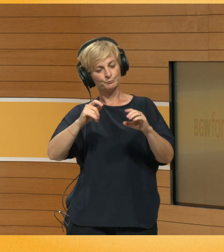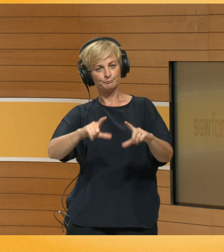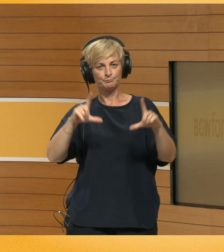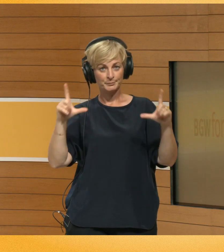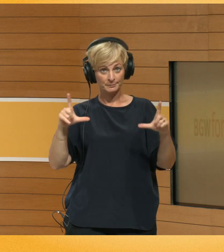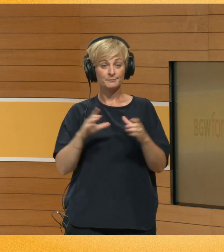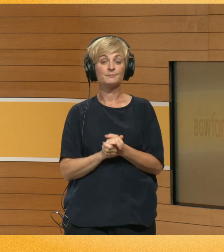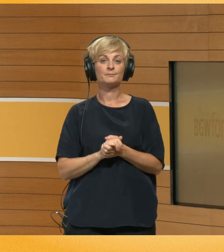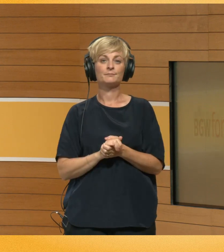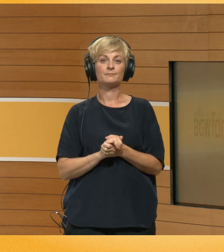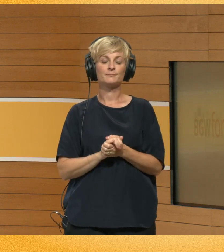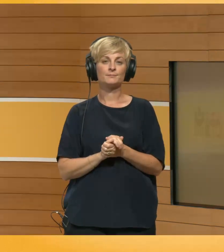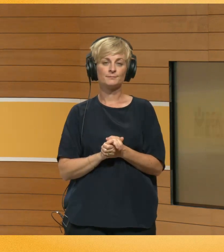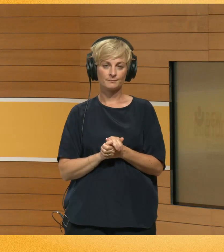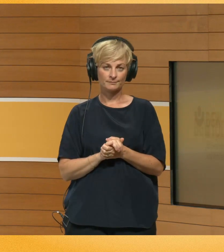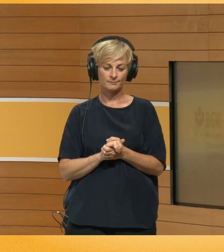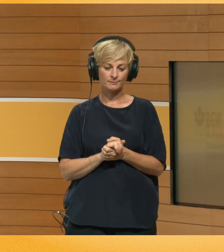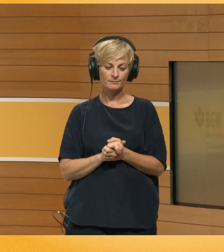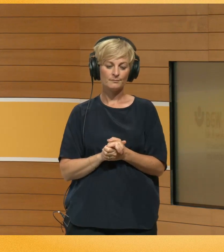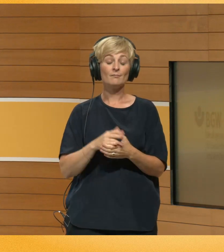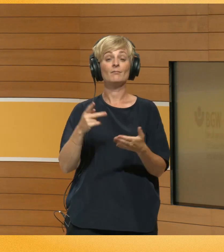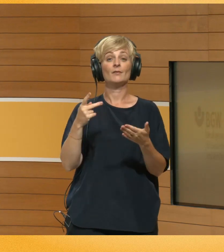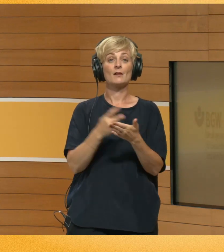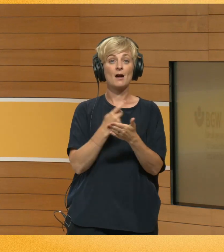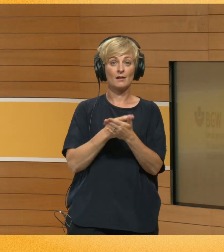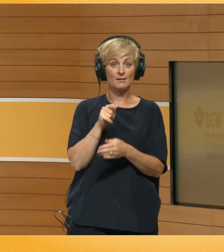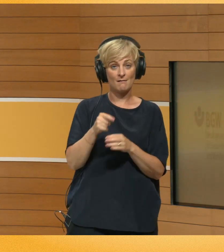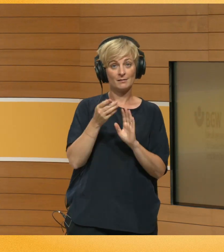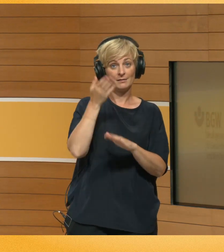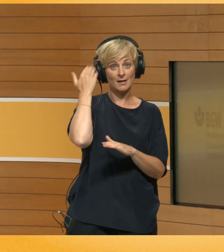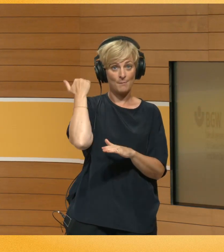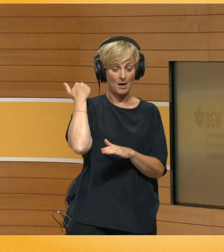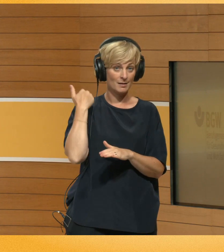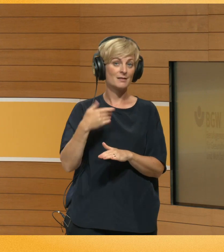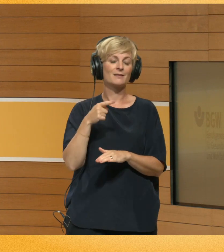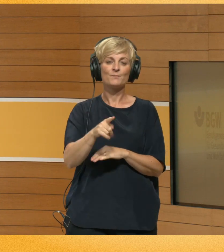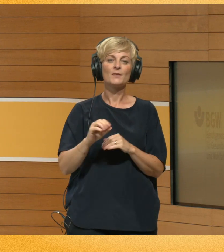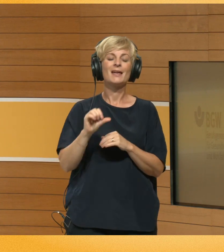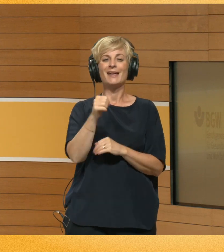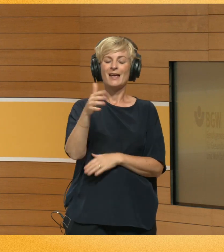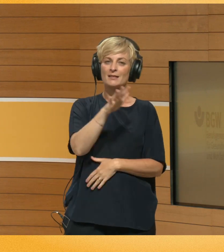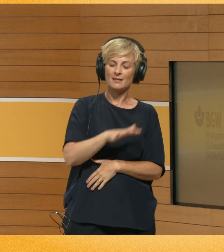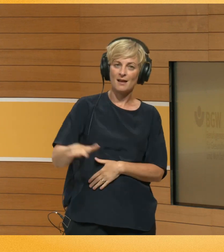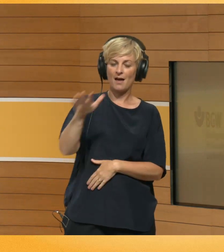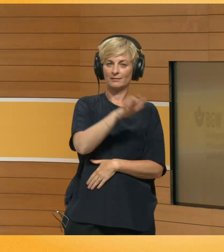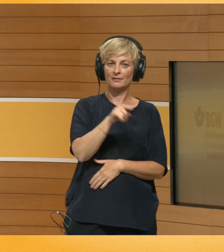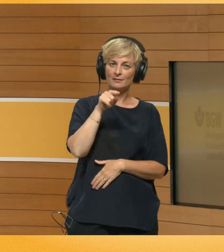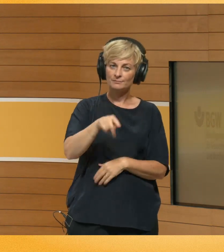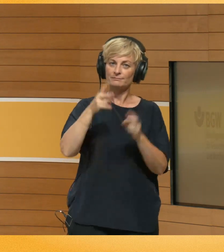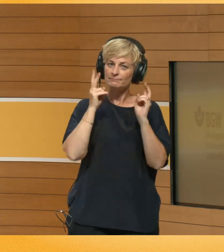the first recipient of vaccine shipment using the COVAX